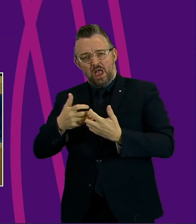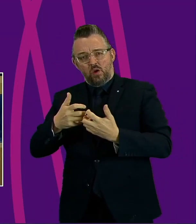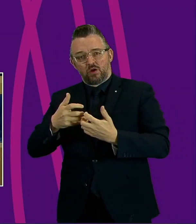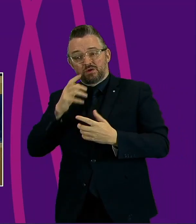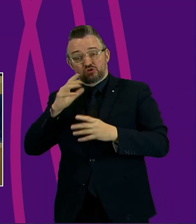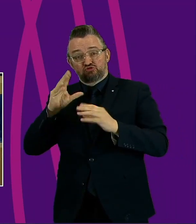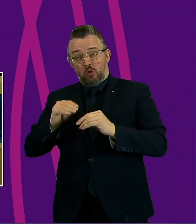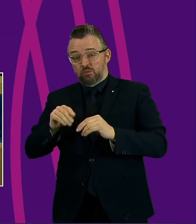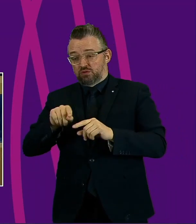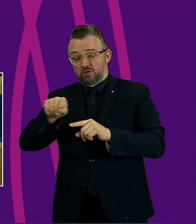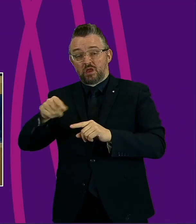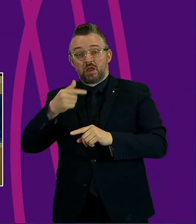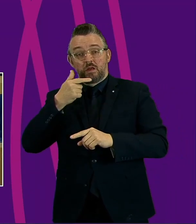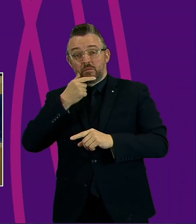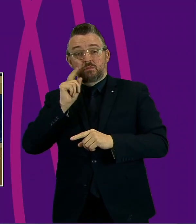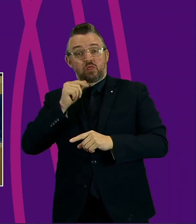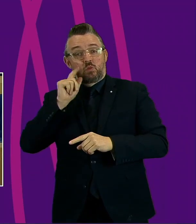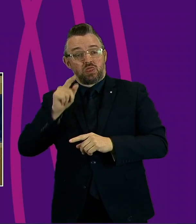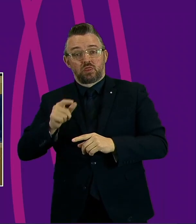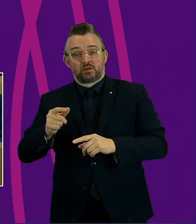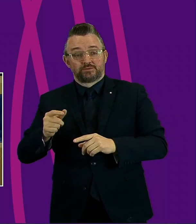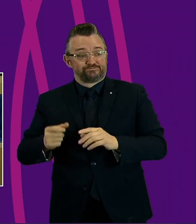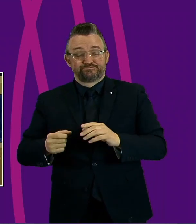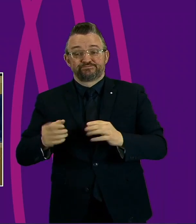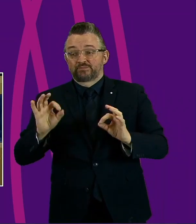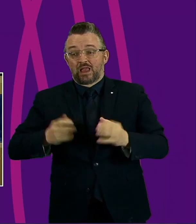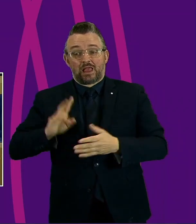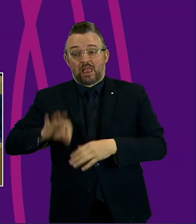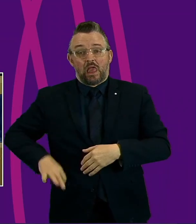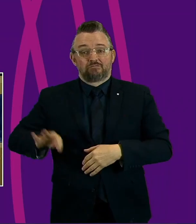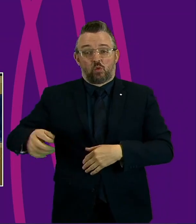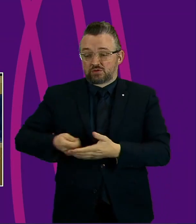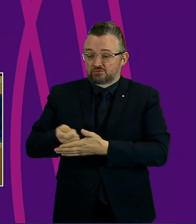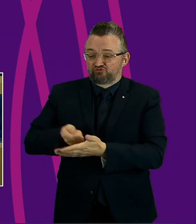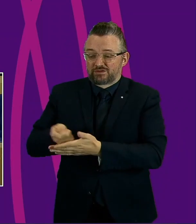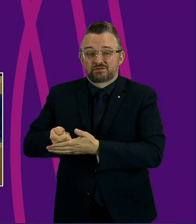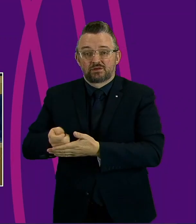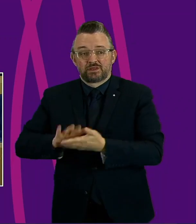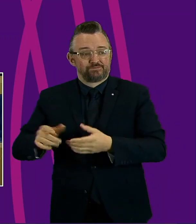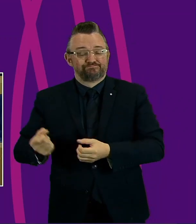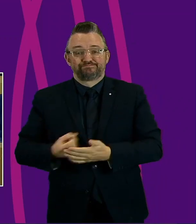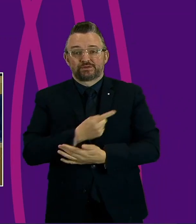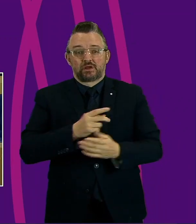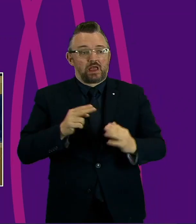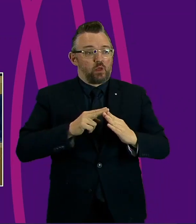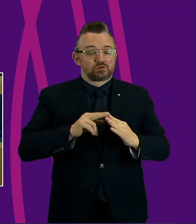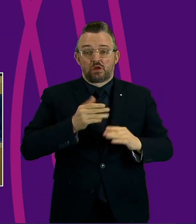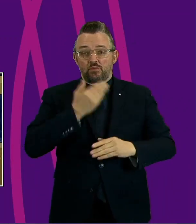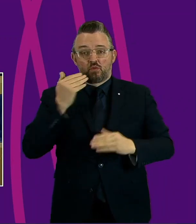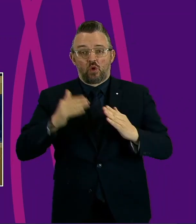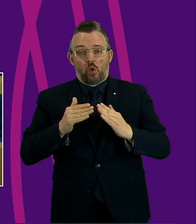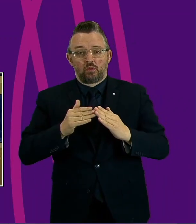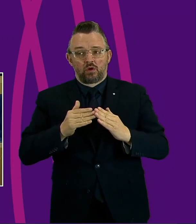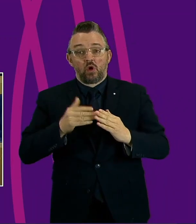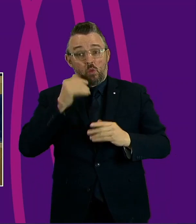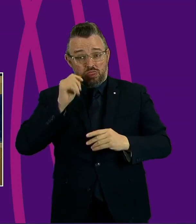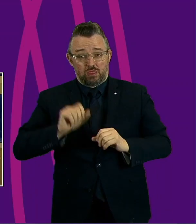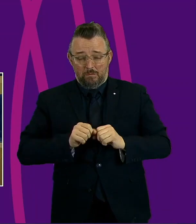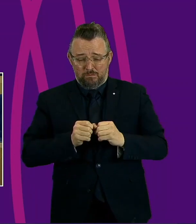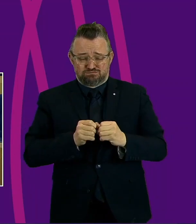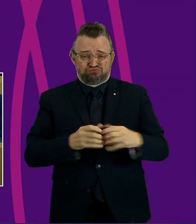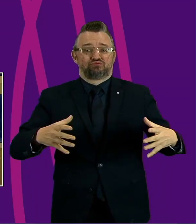evictions sweeping people into homelessness services which were barely coping before the pandemic. So, given